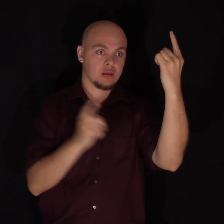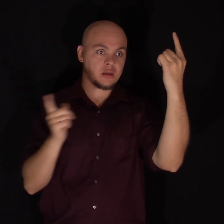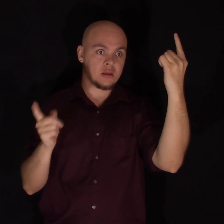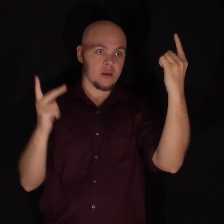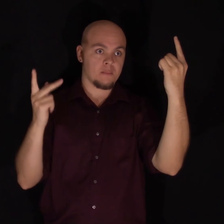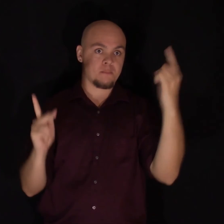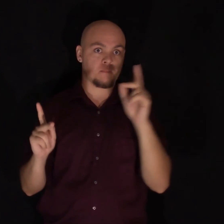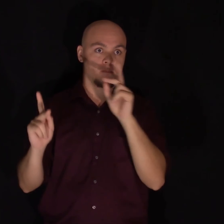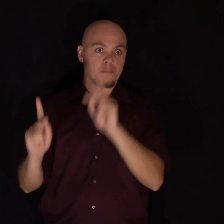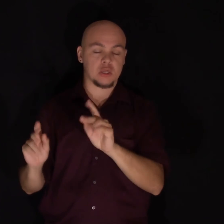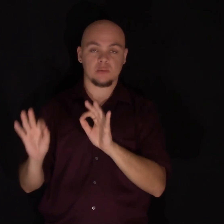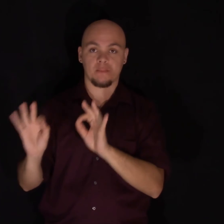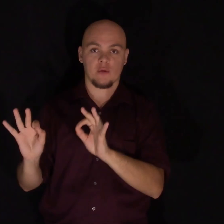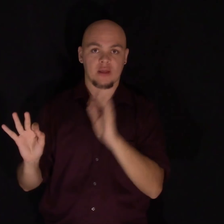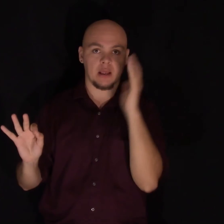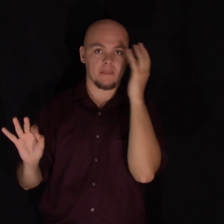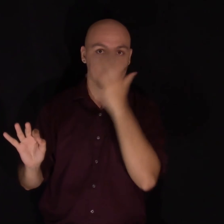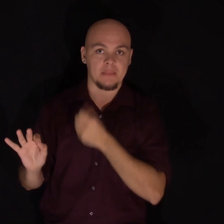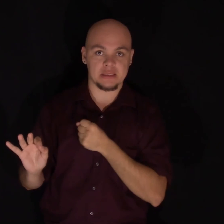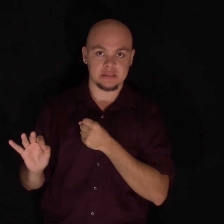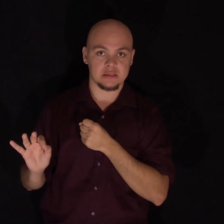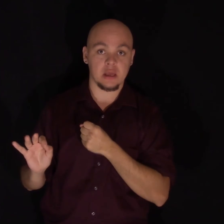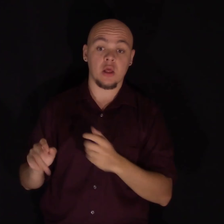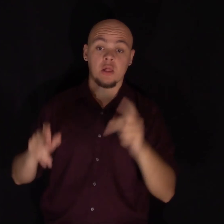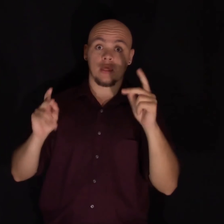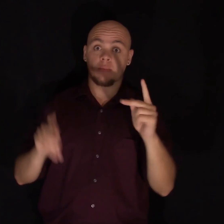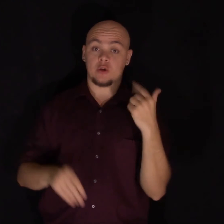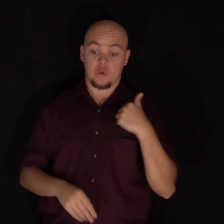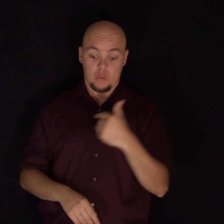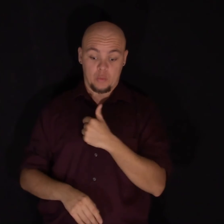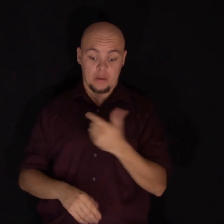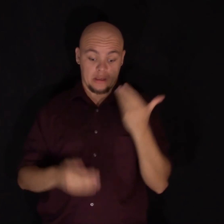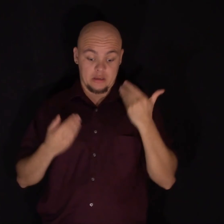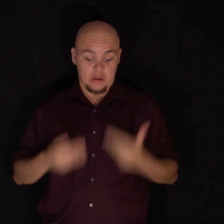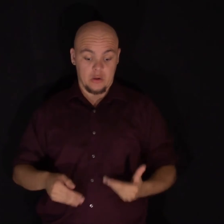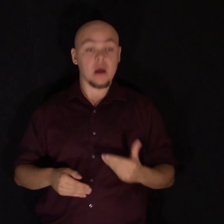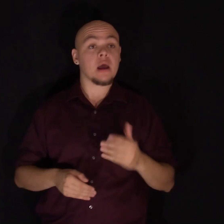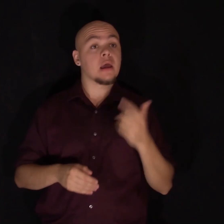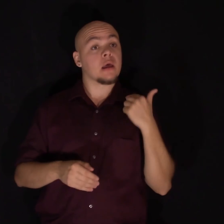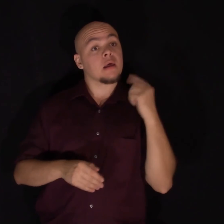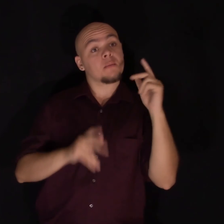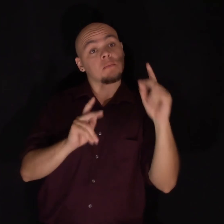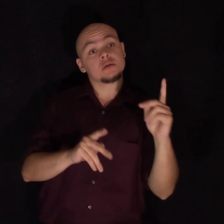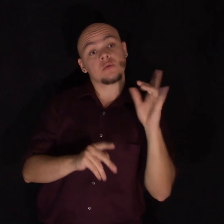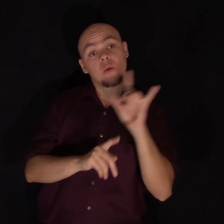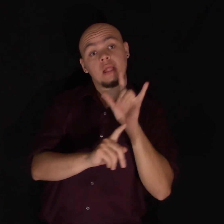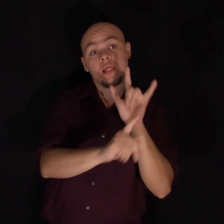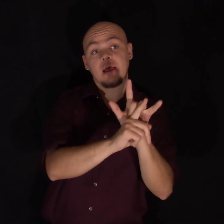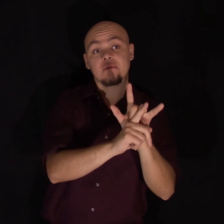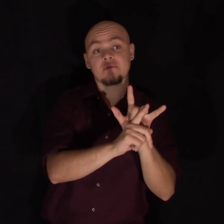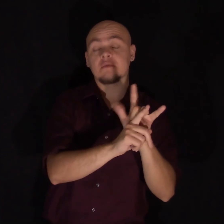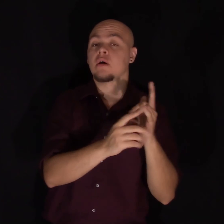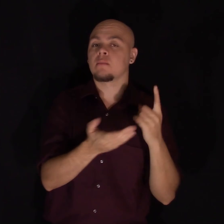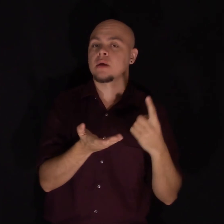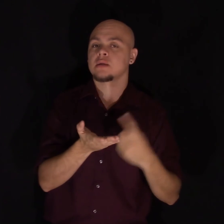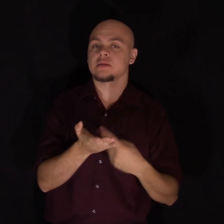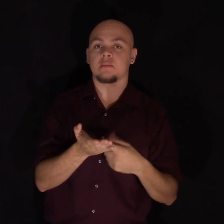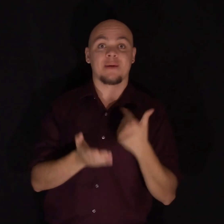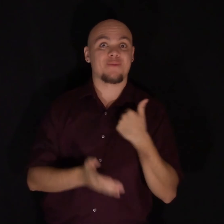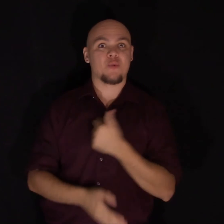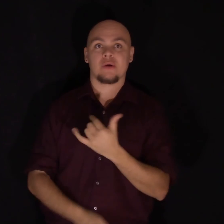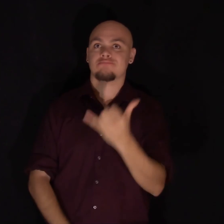We all think we know the kind of person we are and the kind of person we could love. But sometimes we're wrong, blissfully